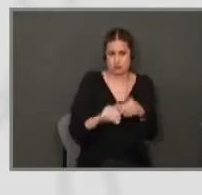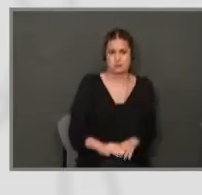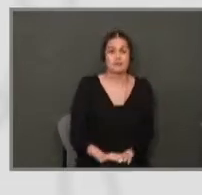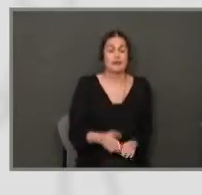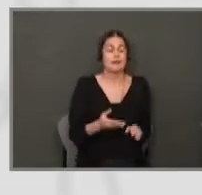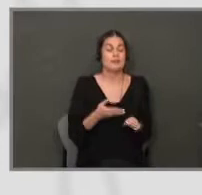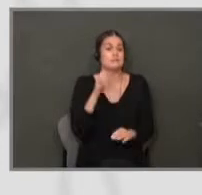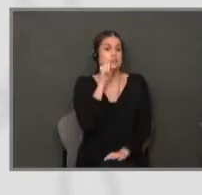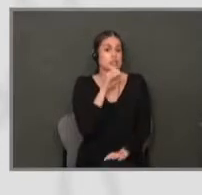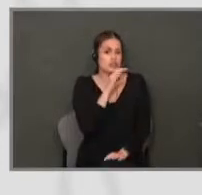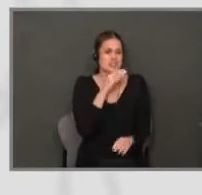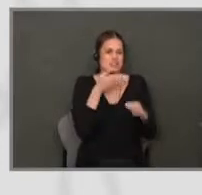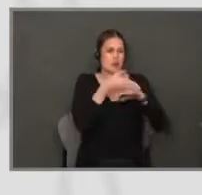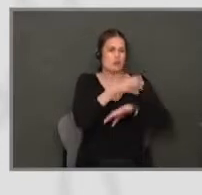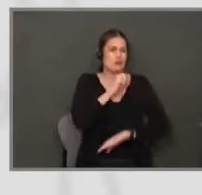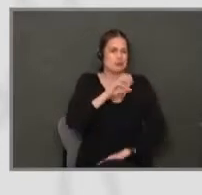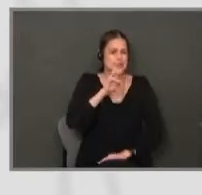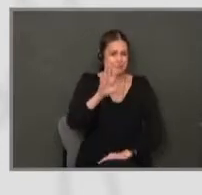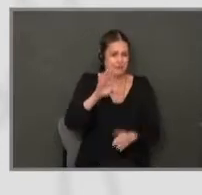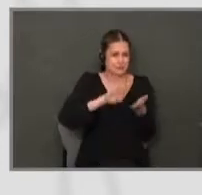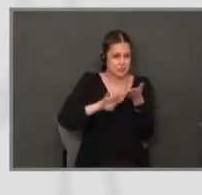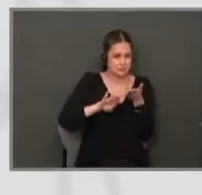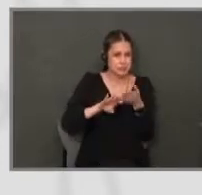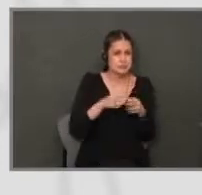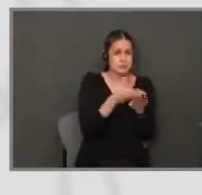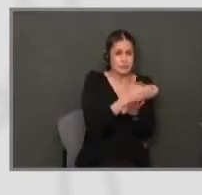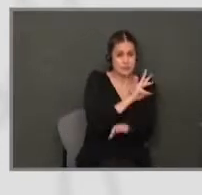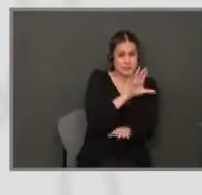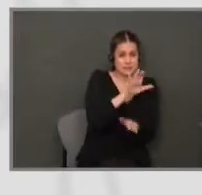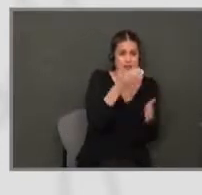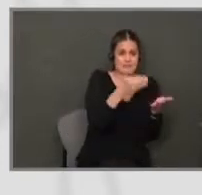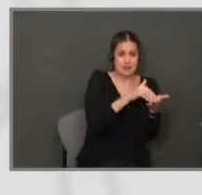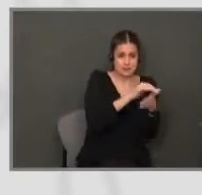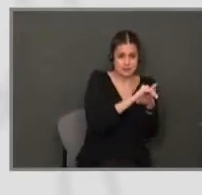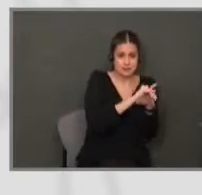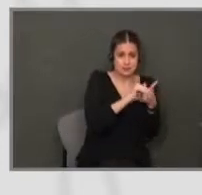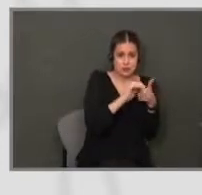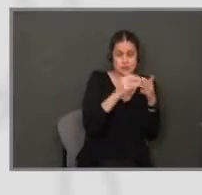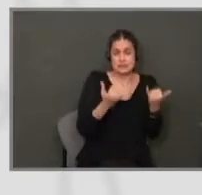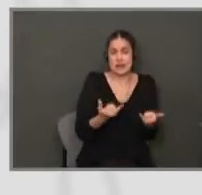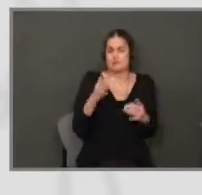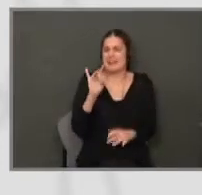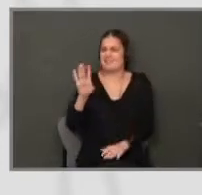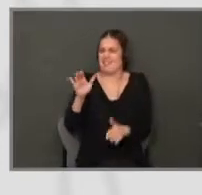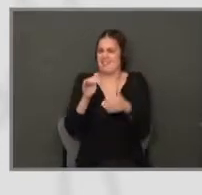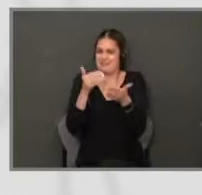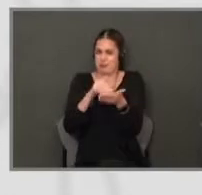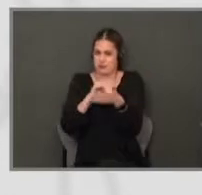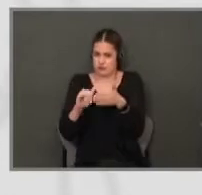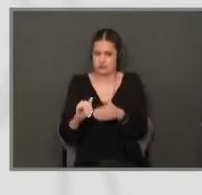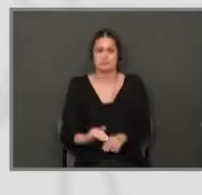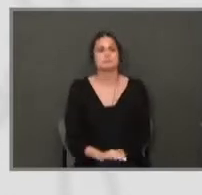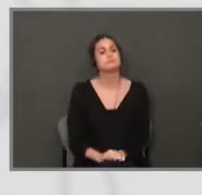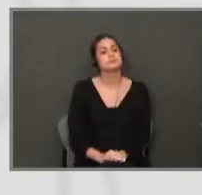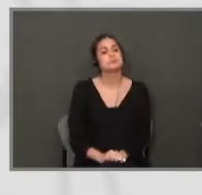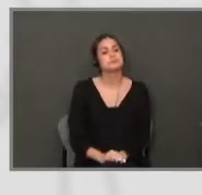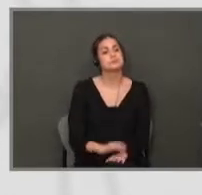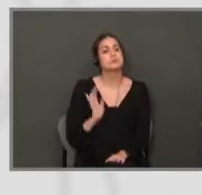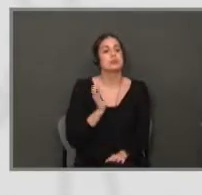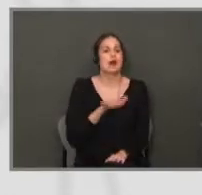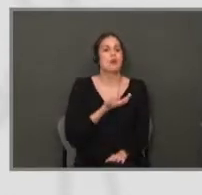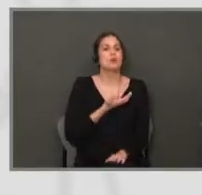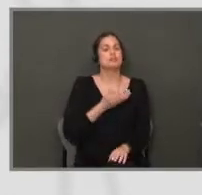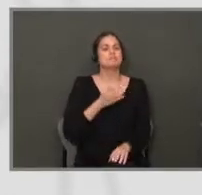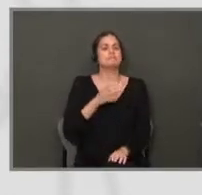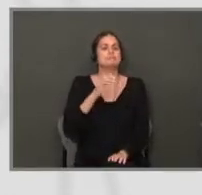$85,000. Those exemptions that the council amended in June, plus our senior tax